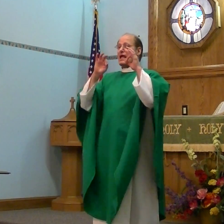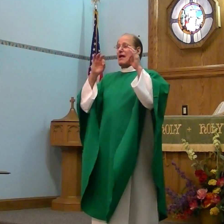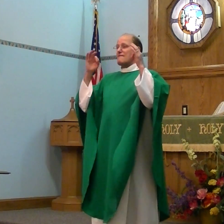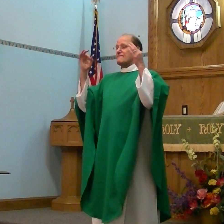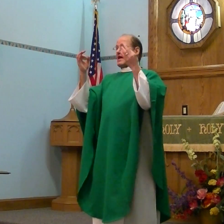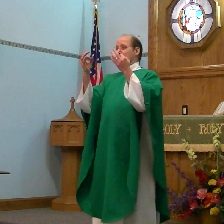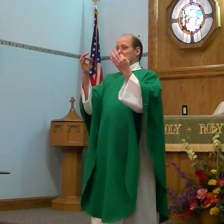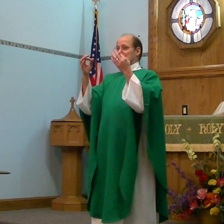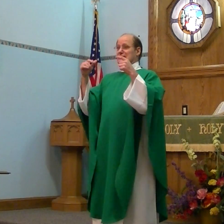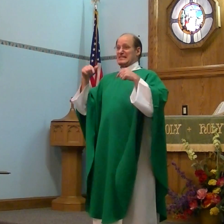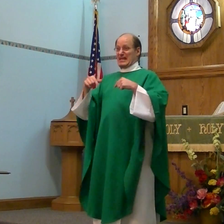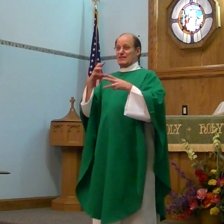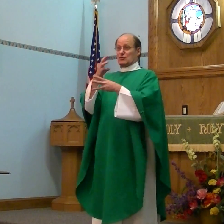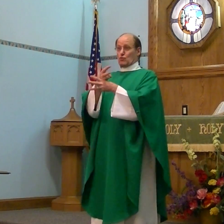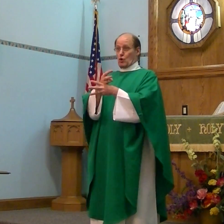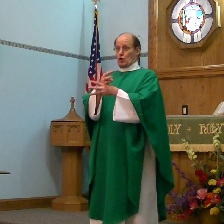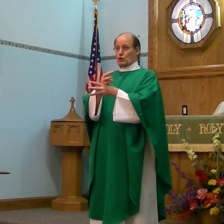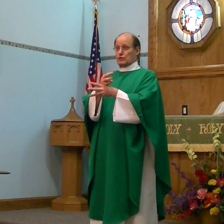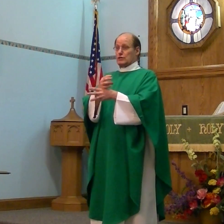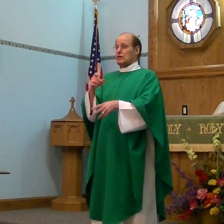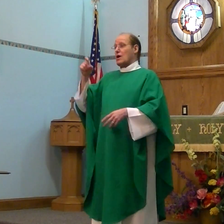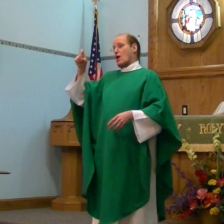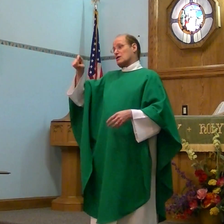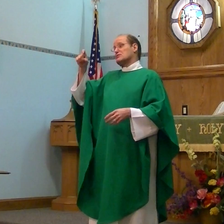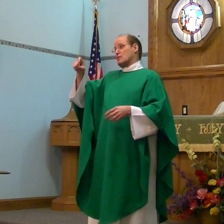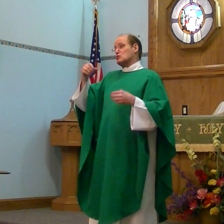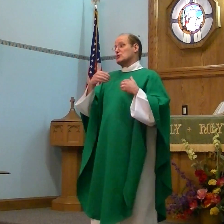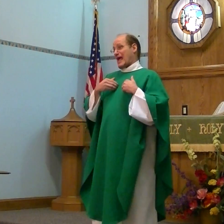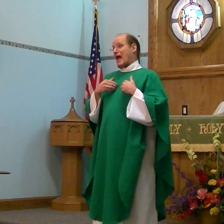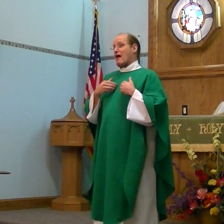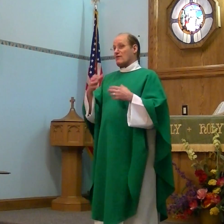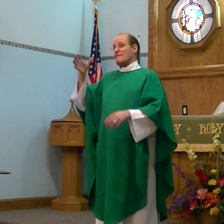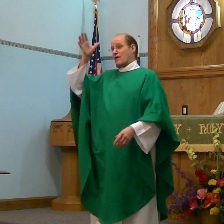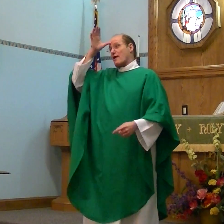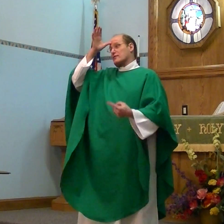Families in this world are supposed to have a father.